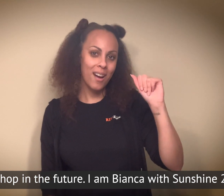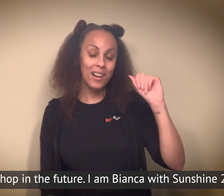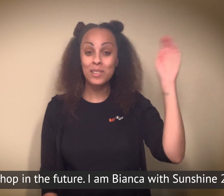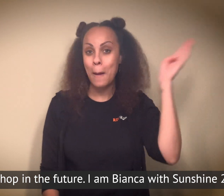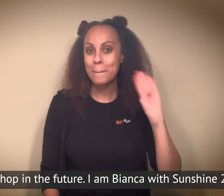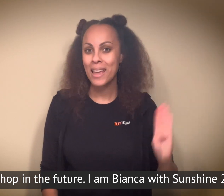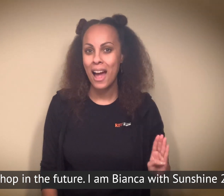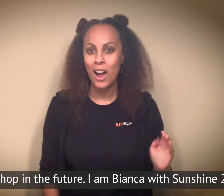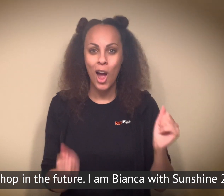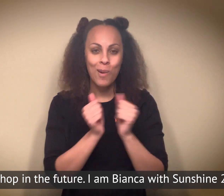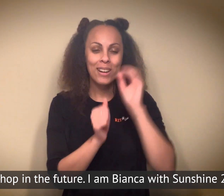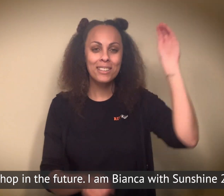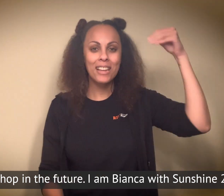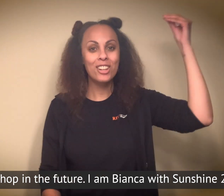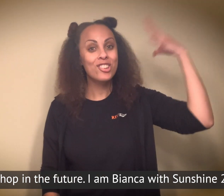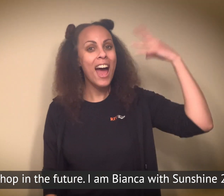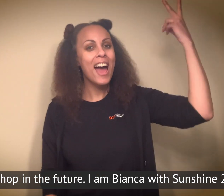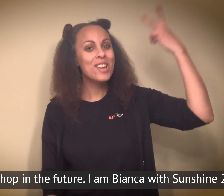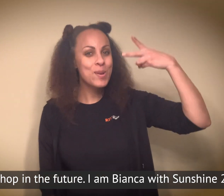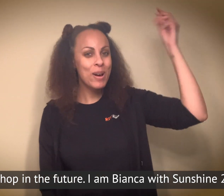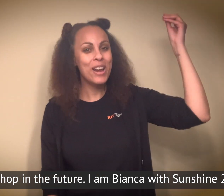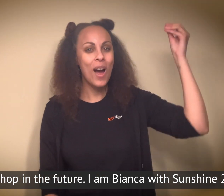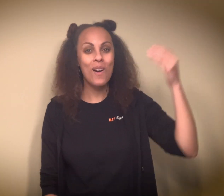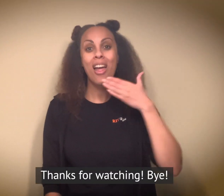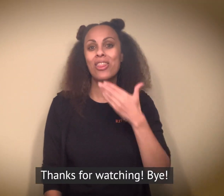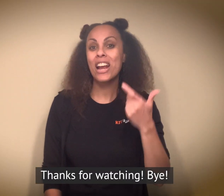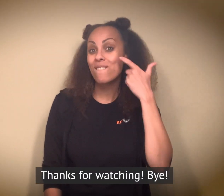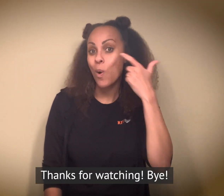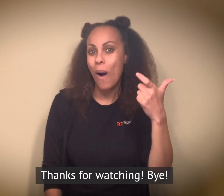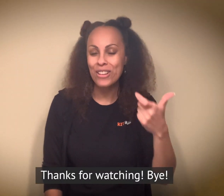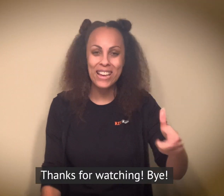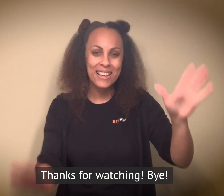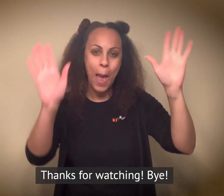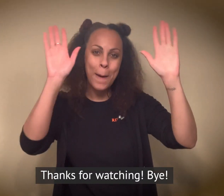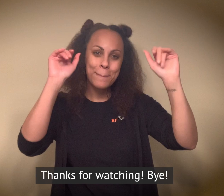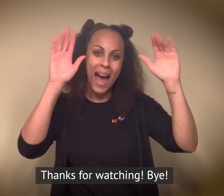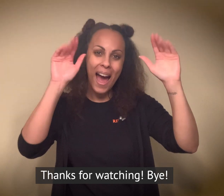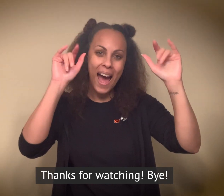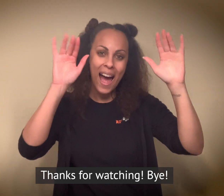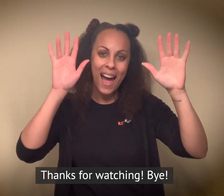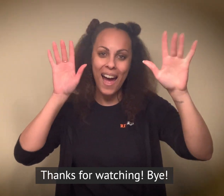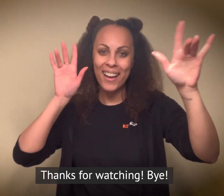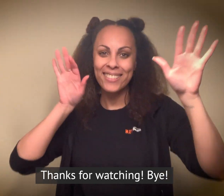with Sunshine 2.0. Thank you for watching. Bye.